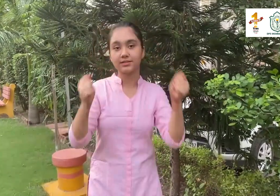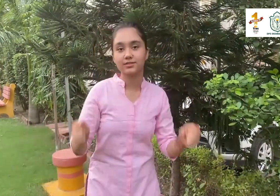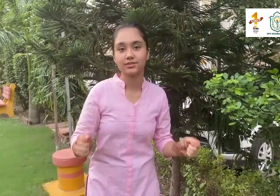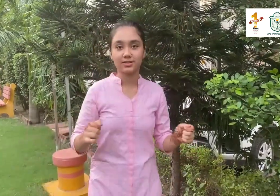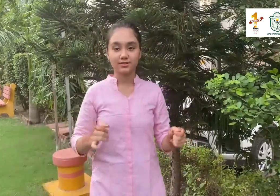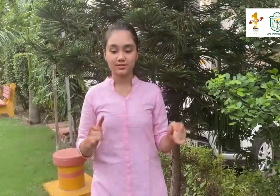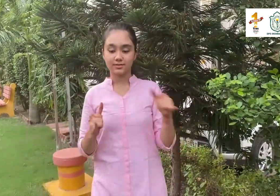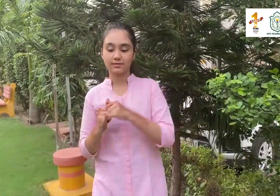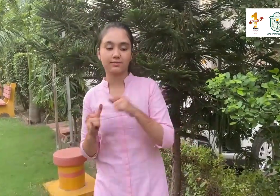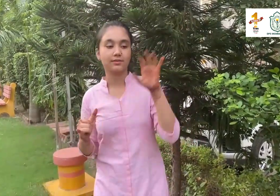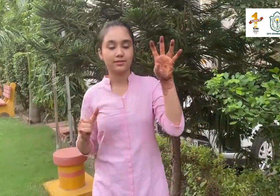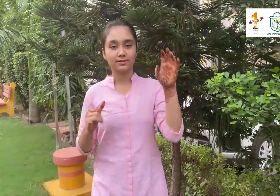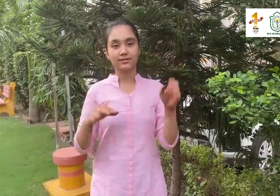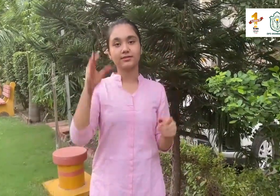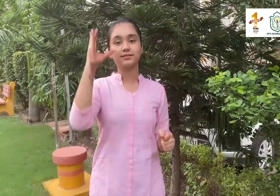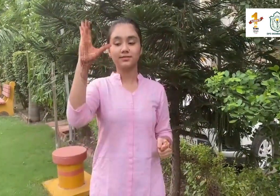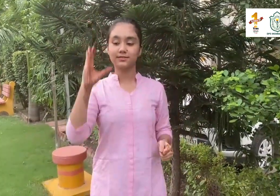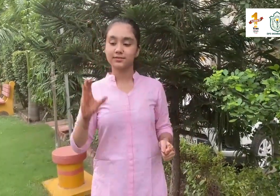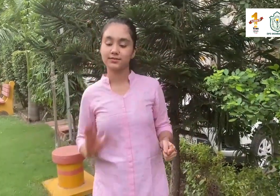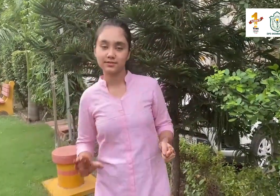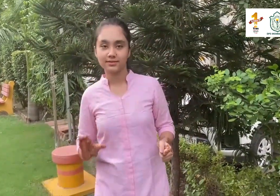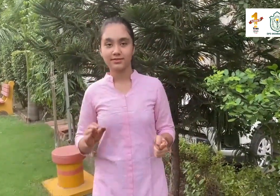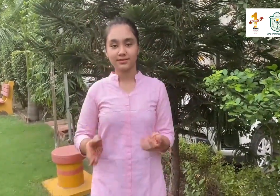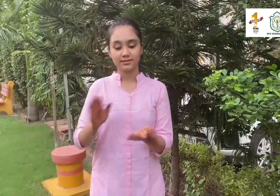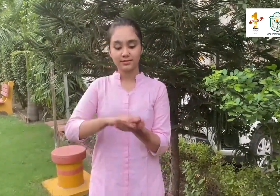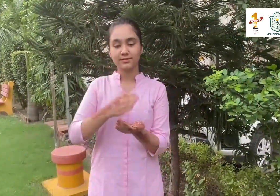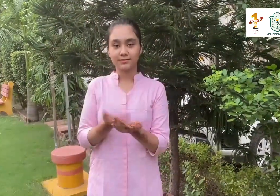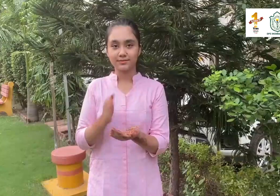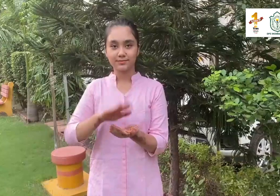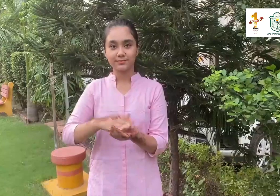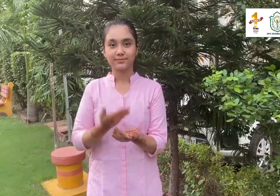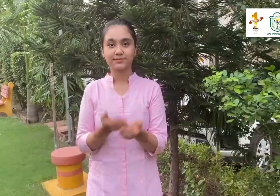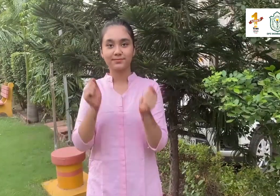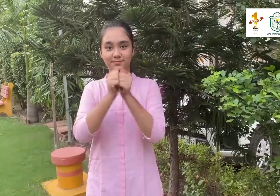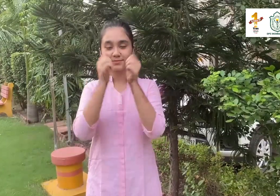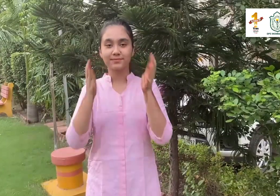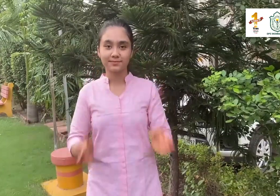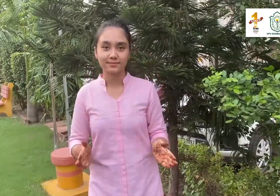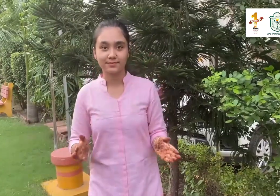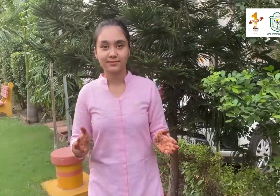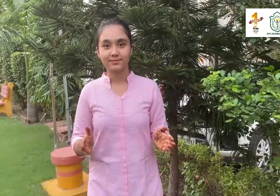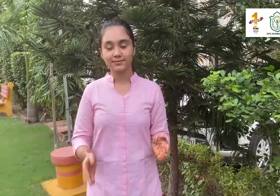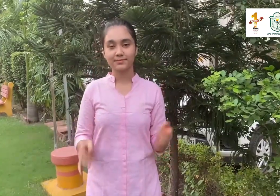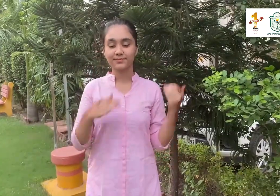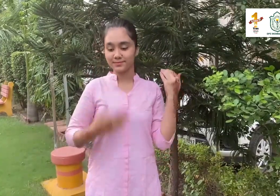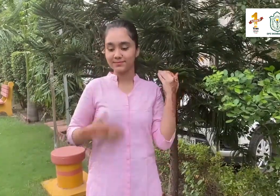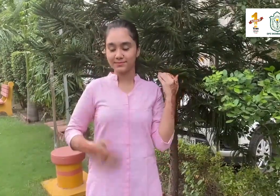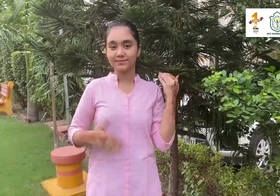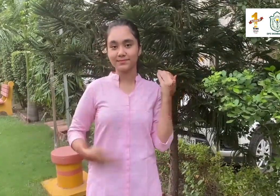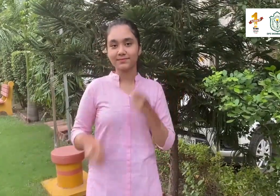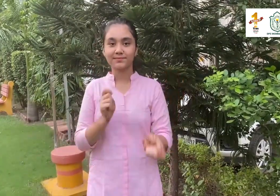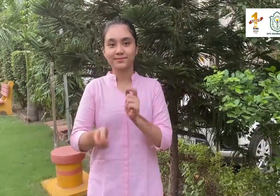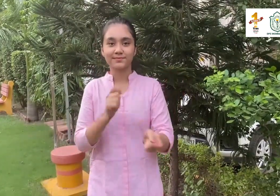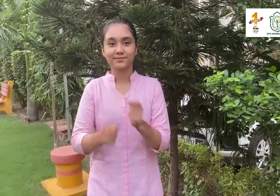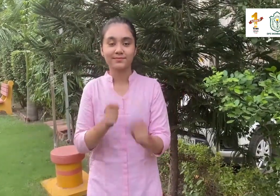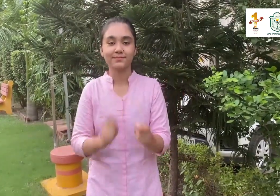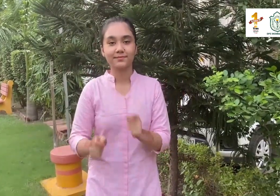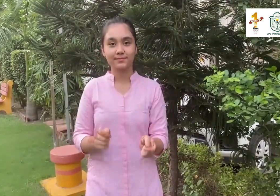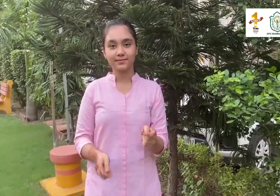inventors ceos chefs video gamers musicians singers comedians writers